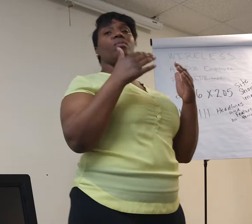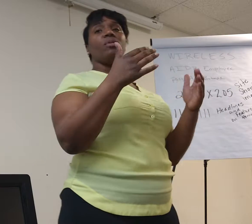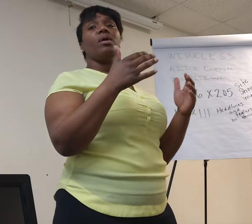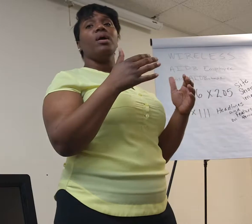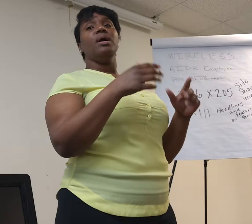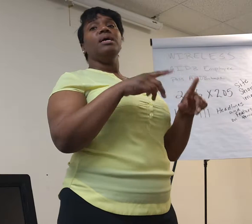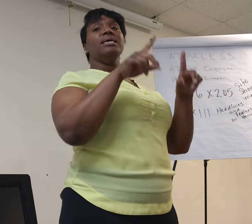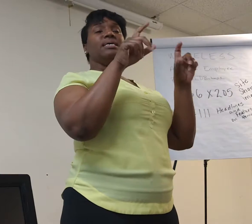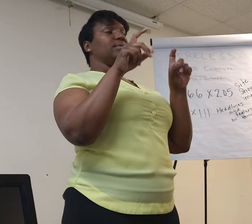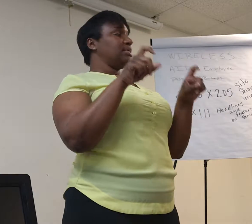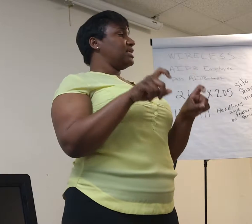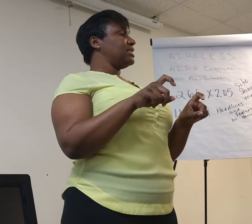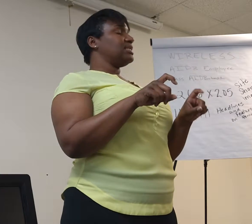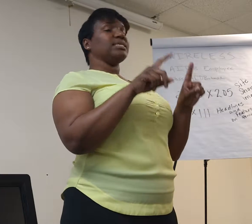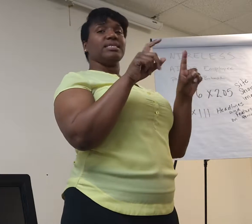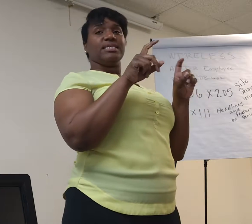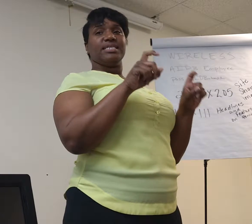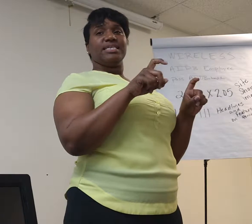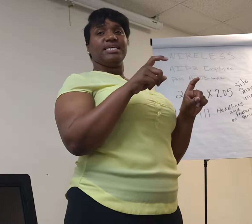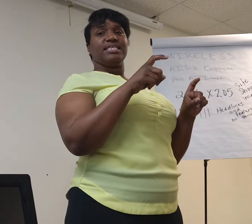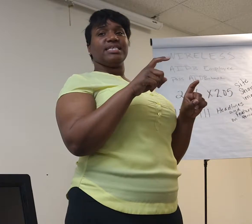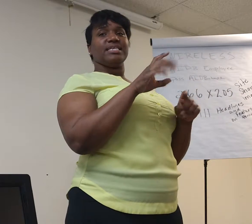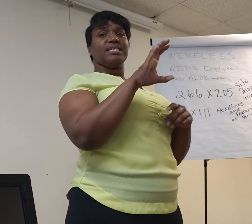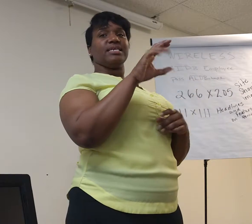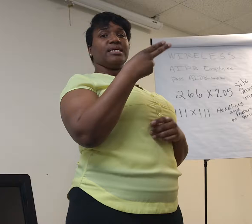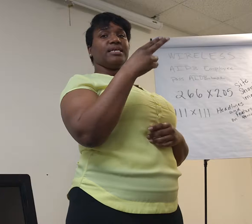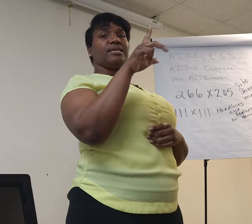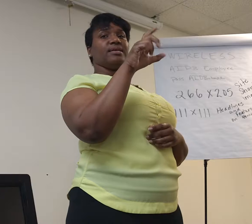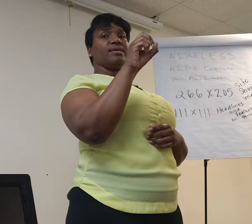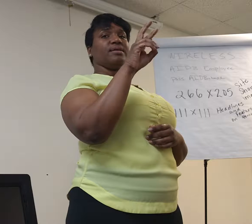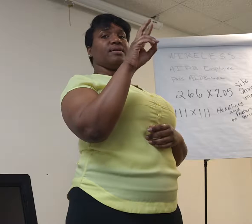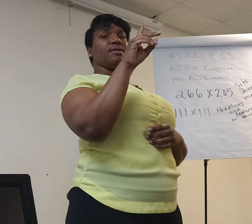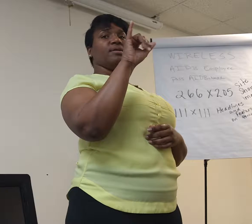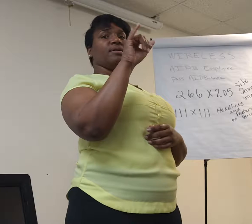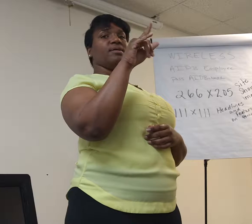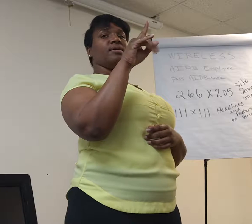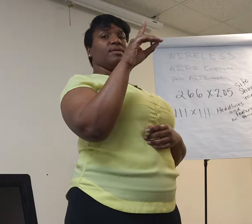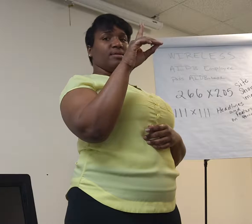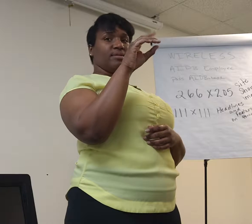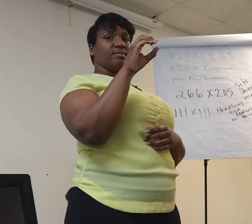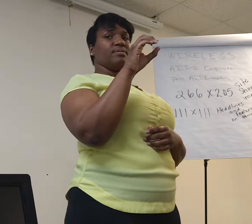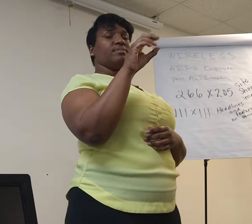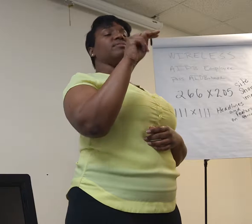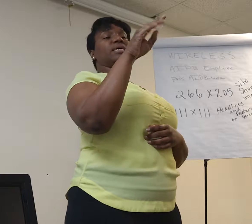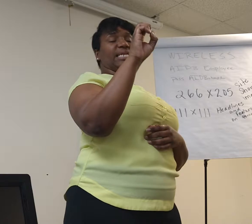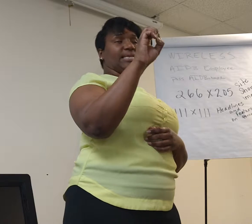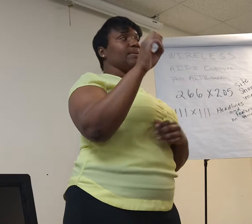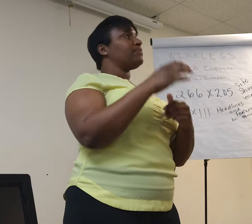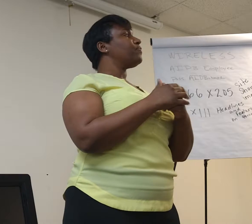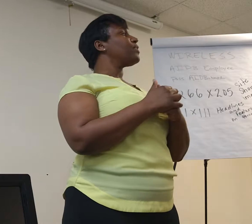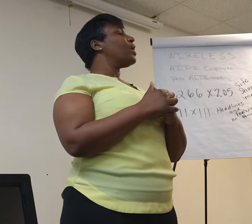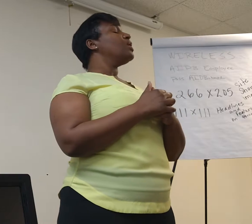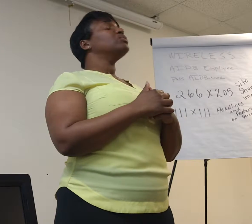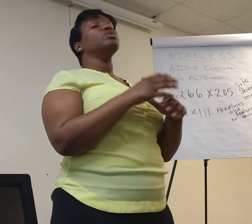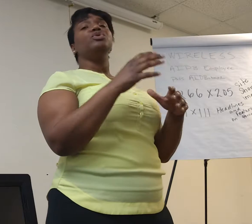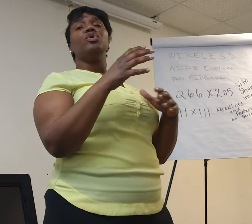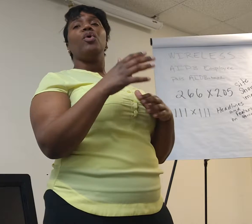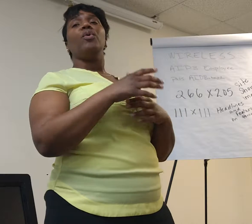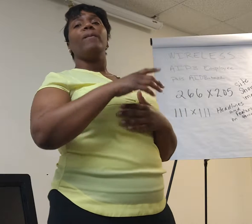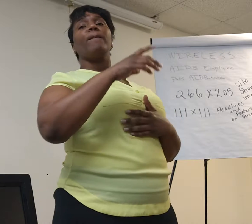You need to see? You got it? And there's also iodine and quats. There's really not a lot you need to know about those. The most important thing is you understand what